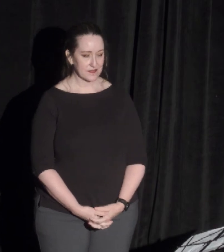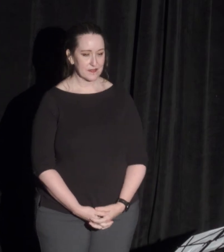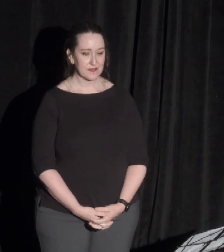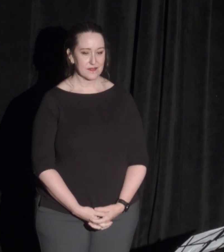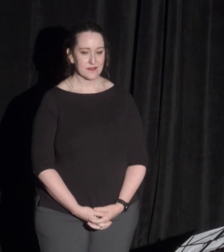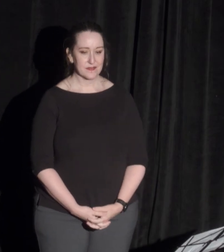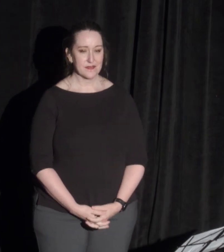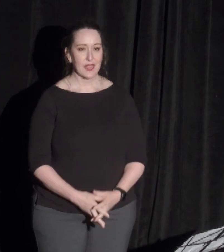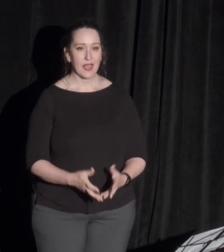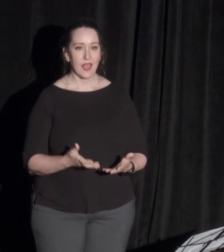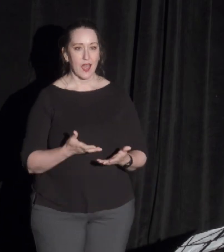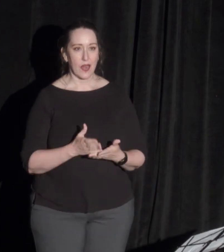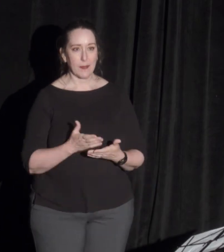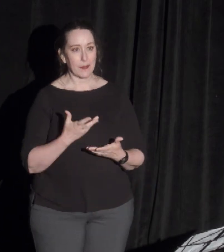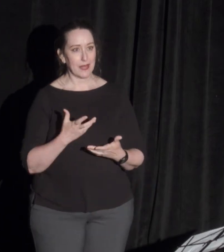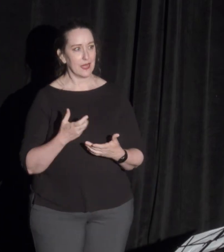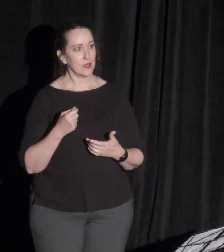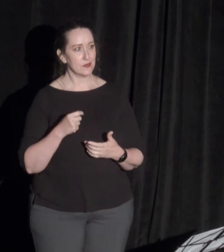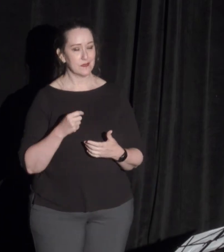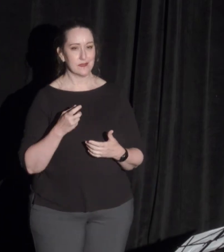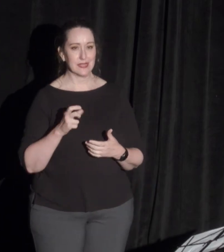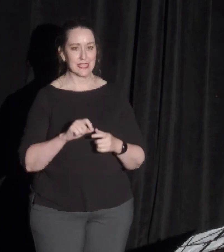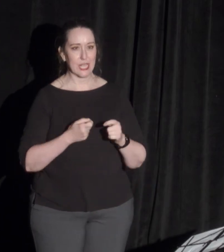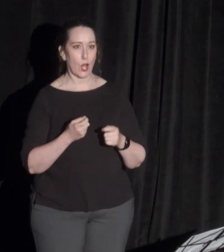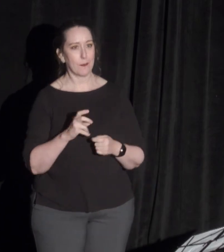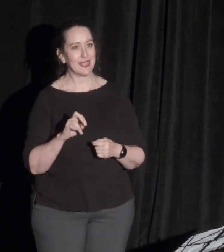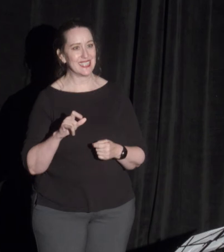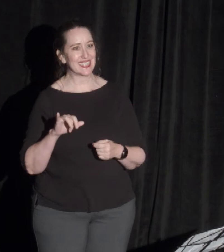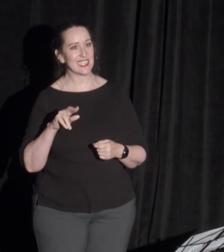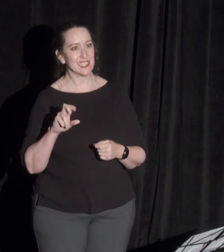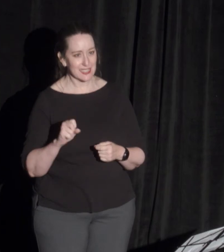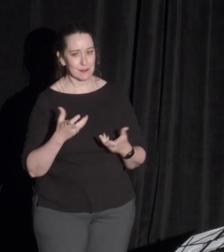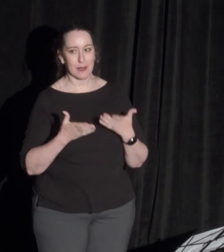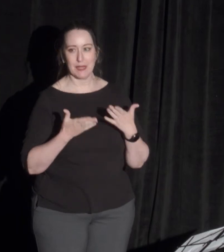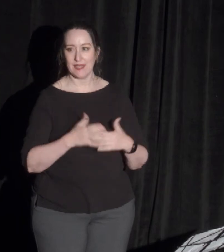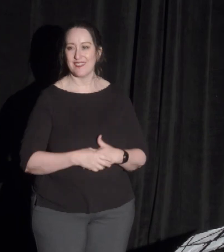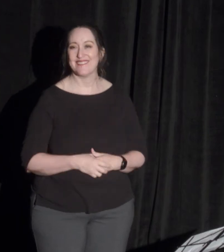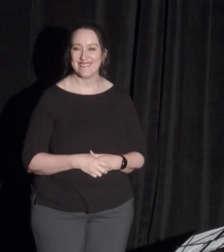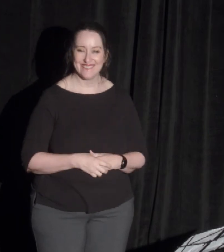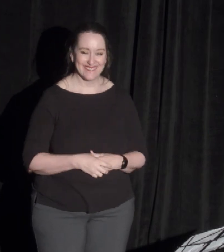I don't know, maybe do tear your meniscus. They'll keep making you walk up here.